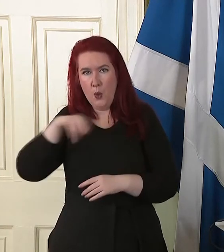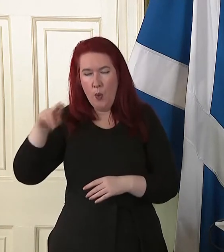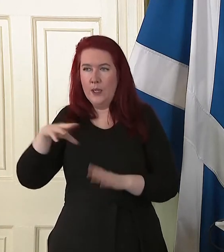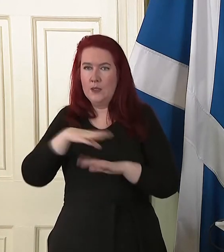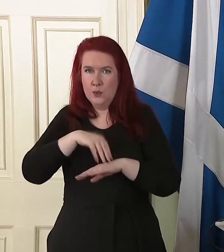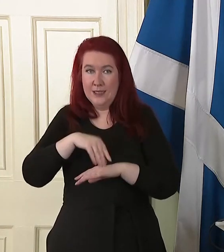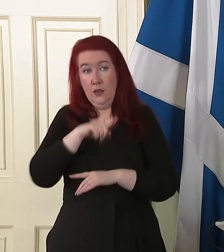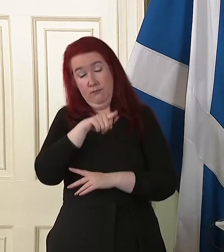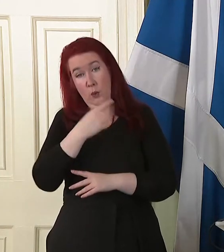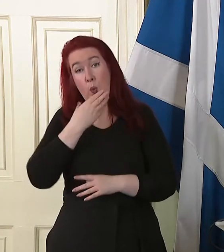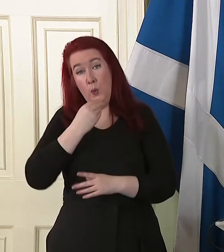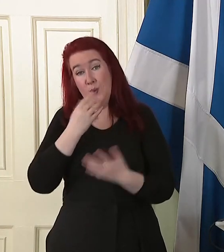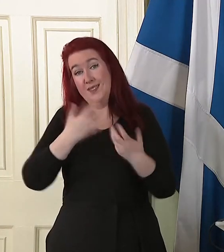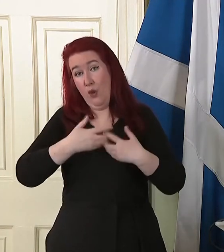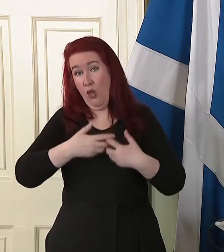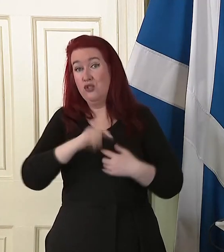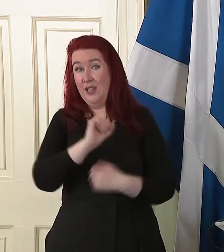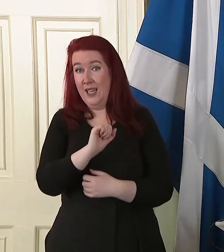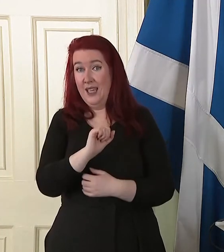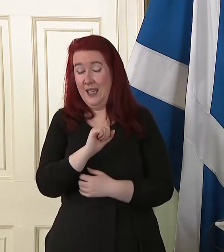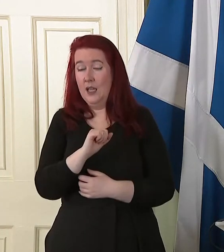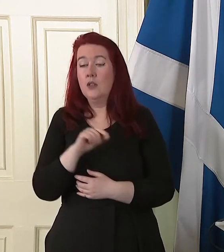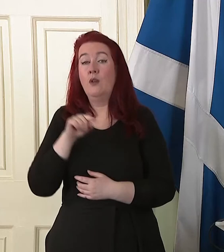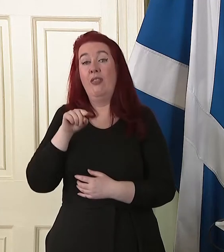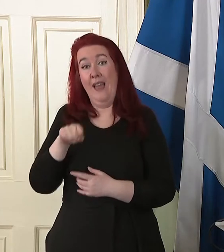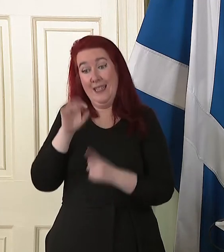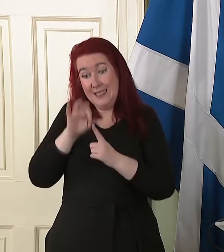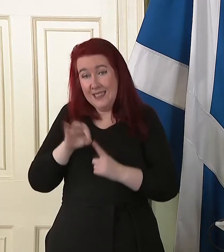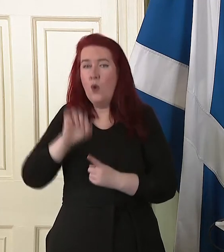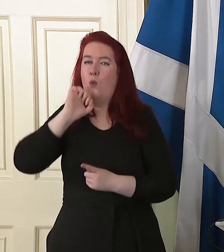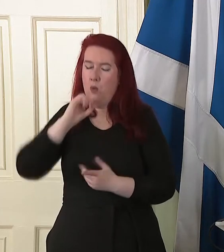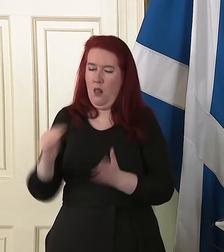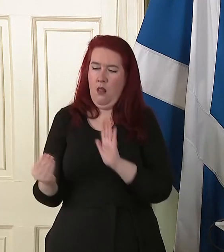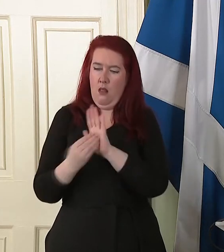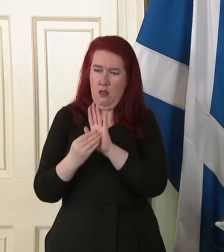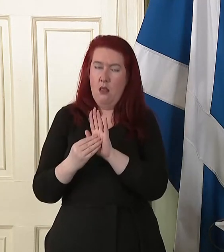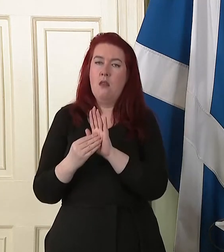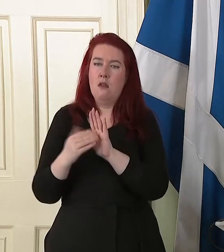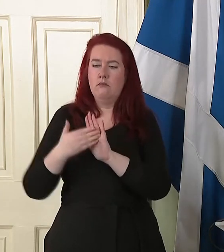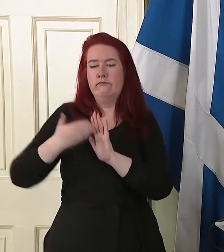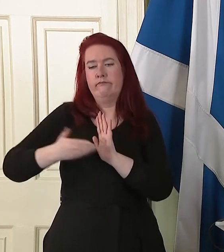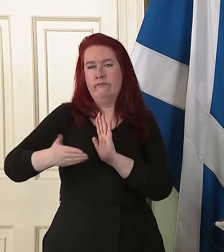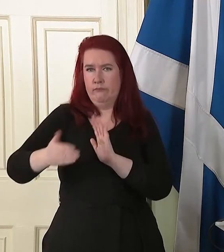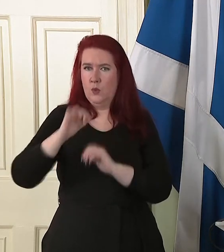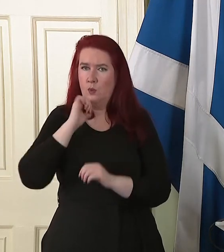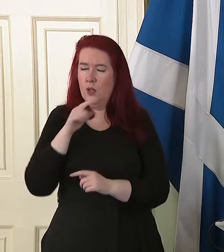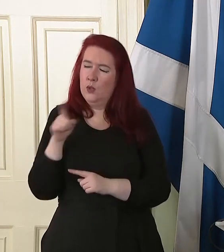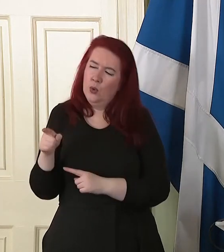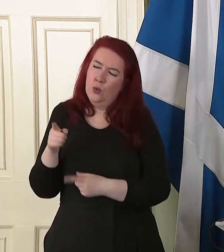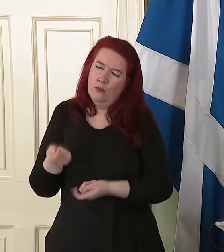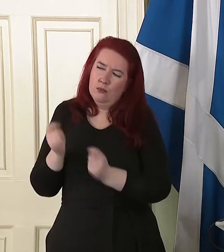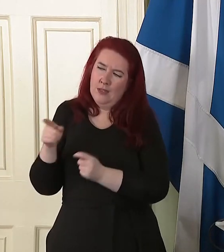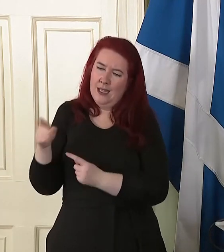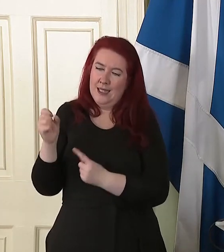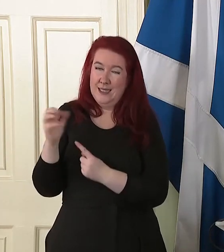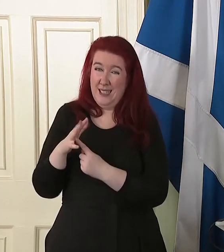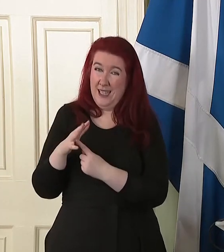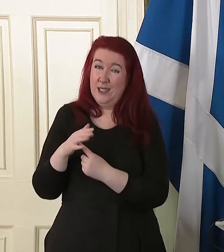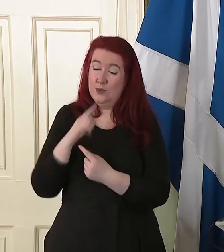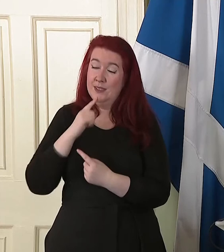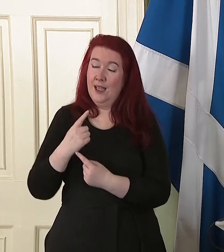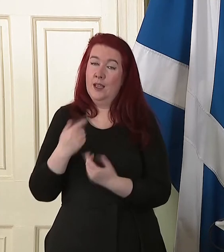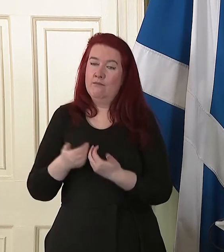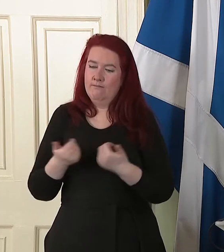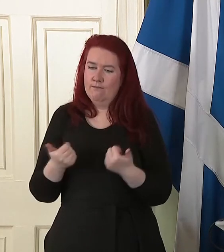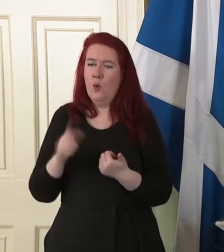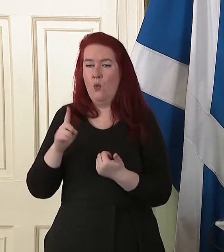to home, uses technology. So we will detail more of this. I think you put your finger, I think, on a key point of distinction between what